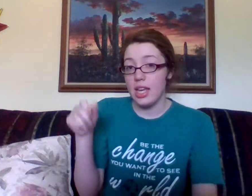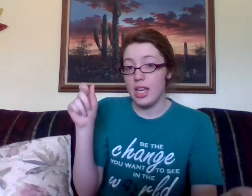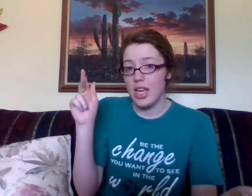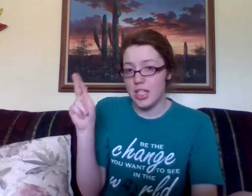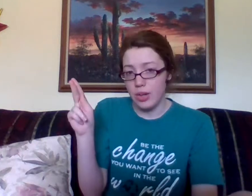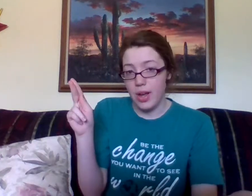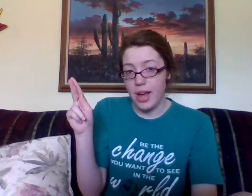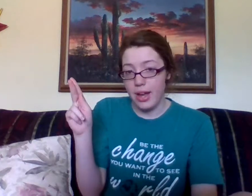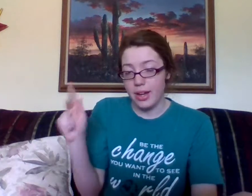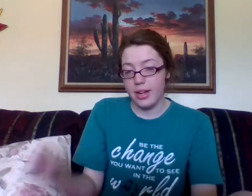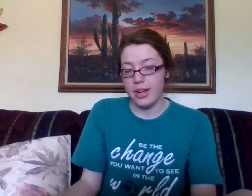it's okay.